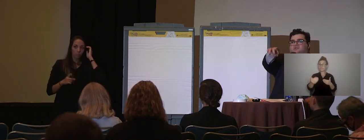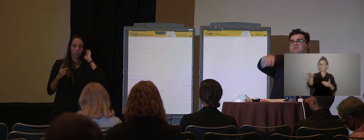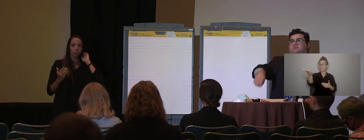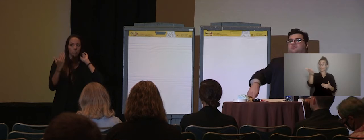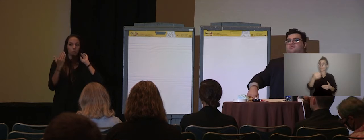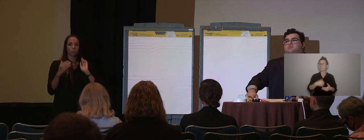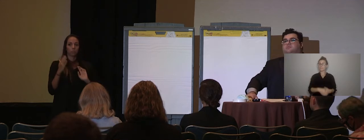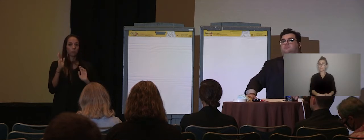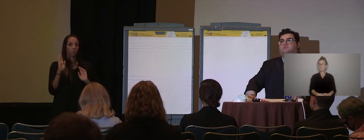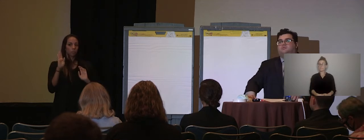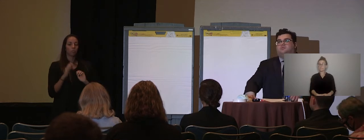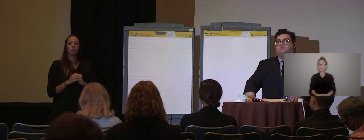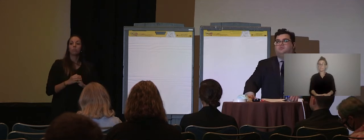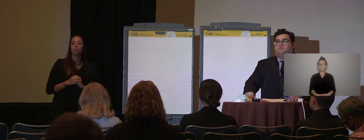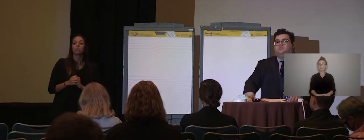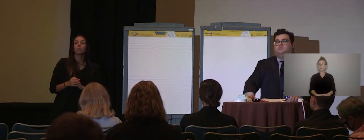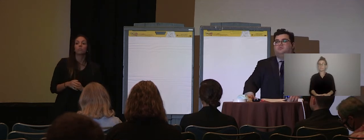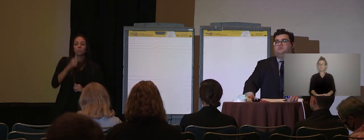Yes, sir.